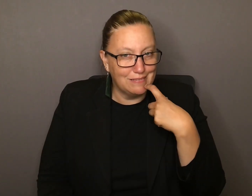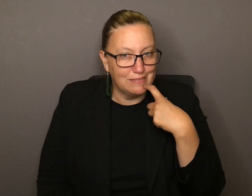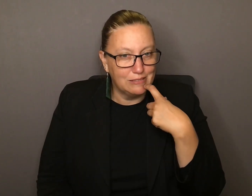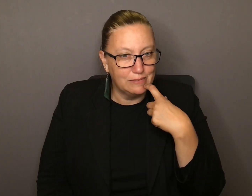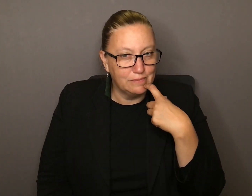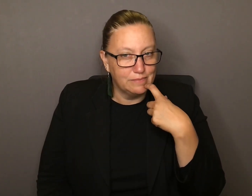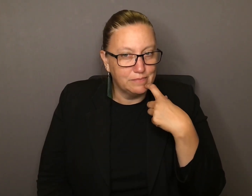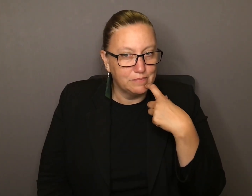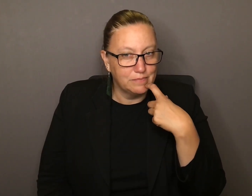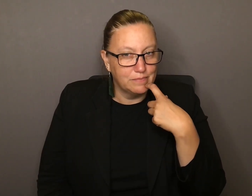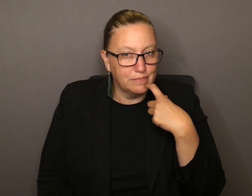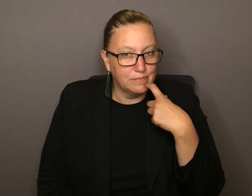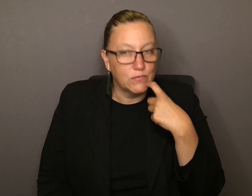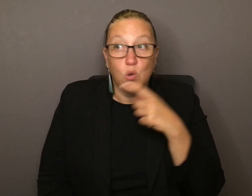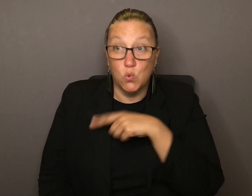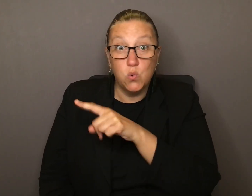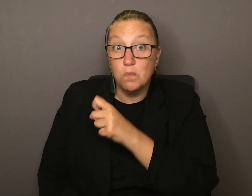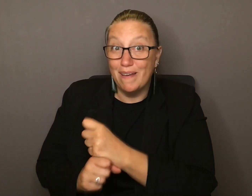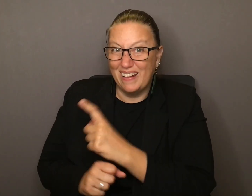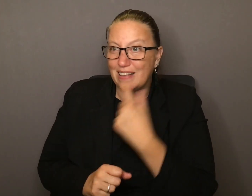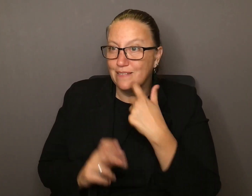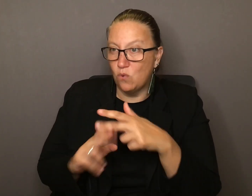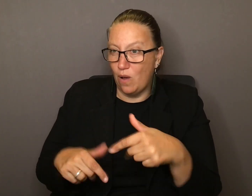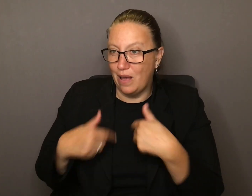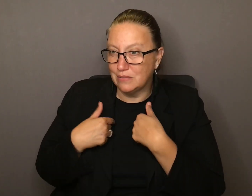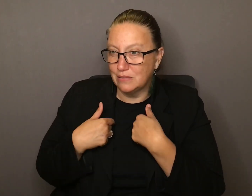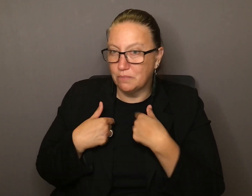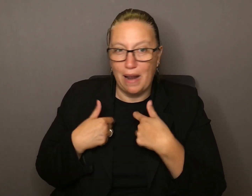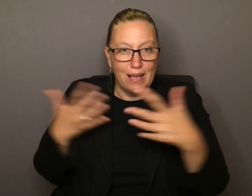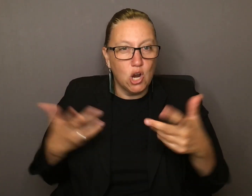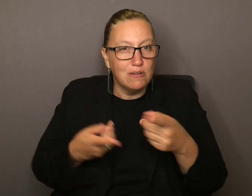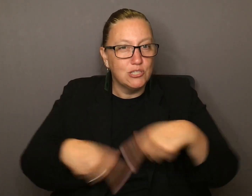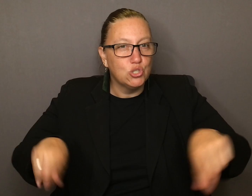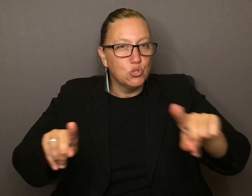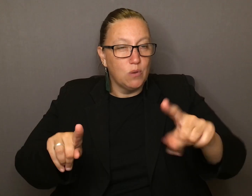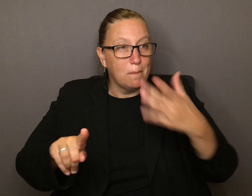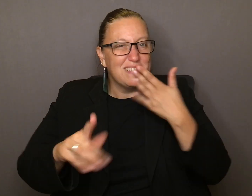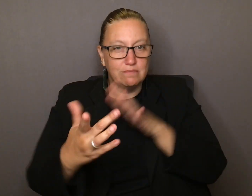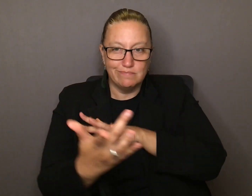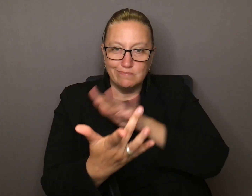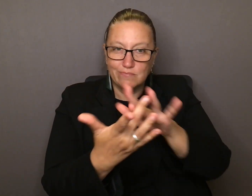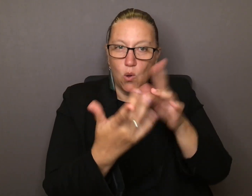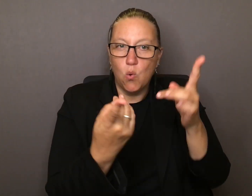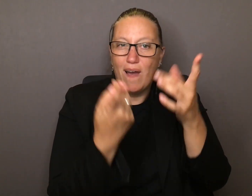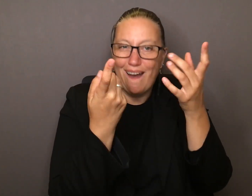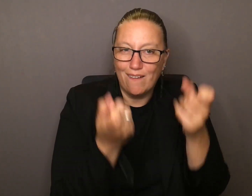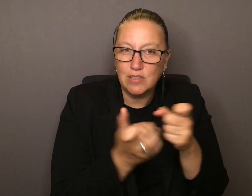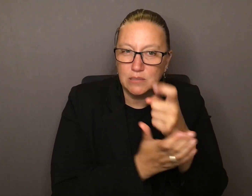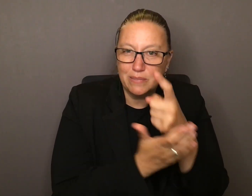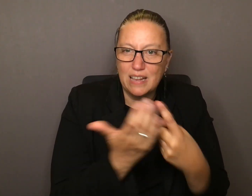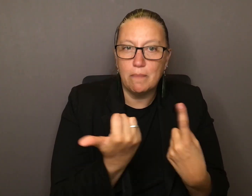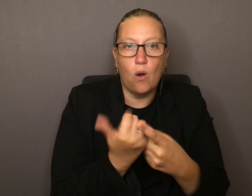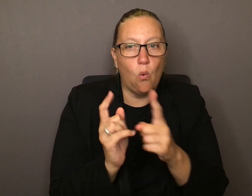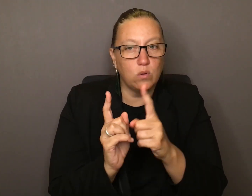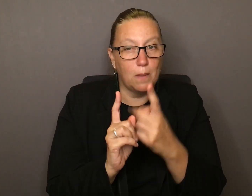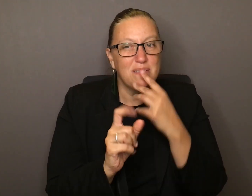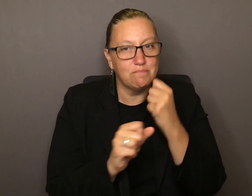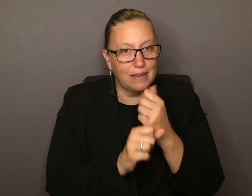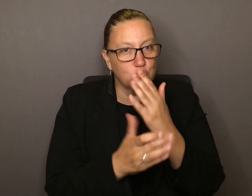people to just reach out to people with disabilities, but also make it inclusive, because we're all here for one reason, and that is to make